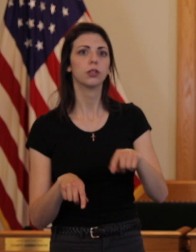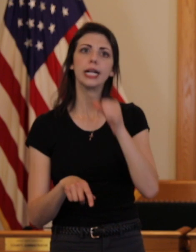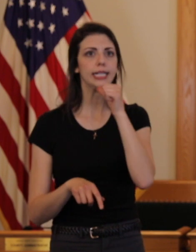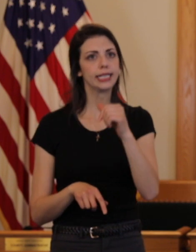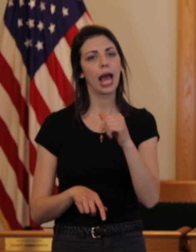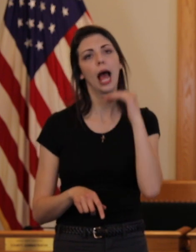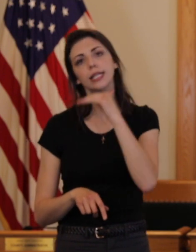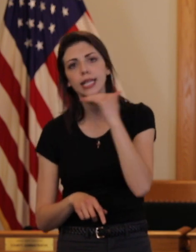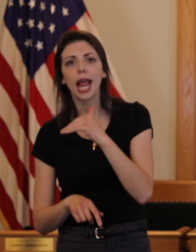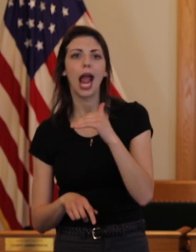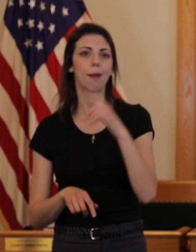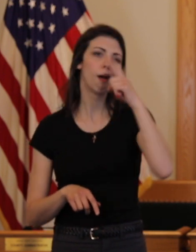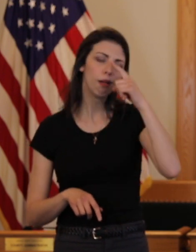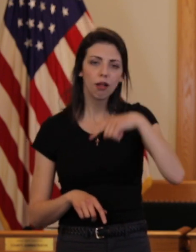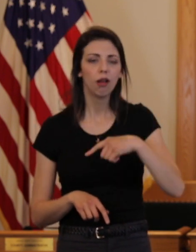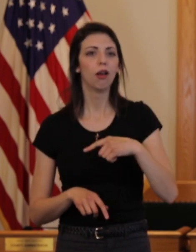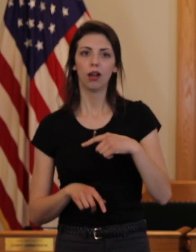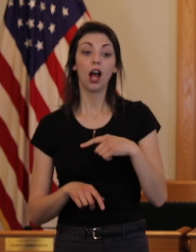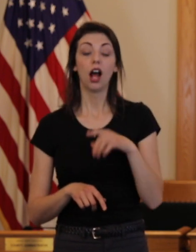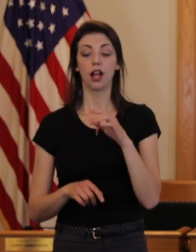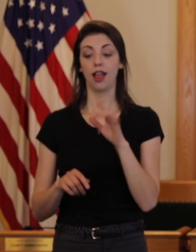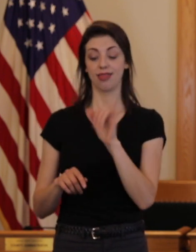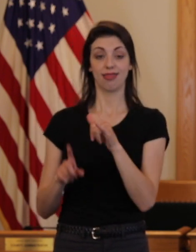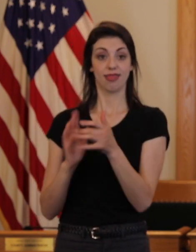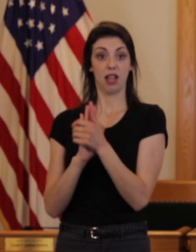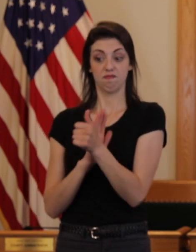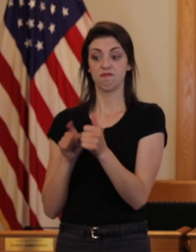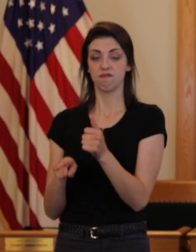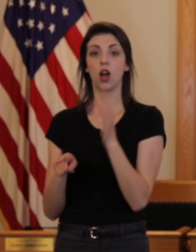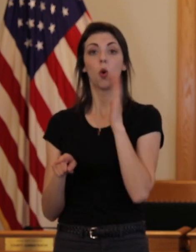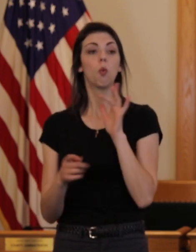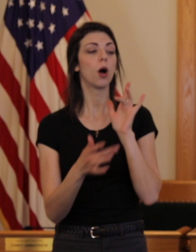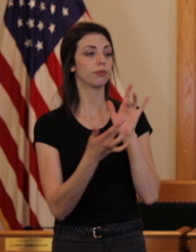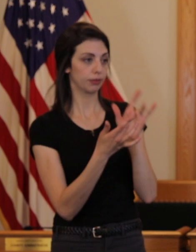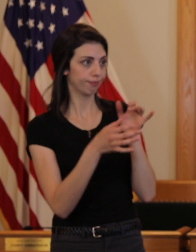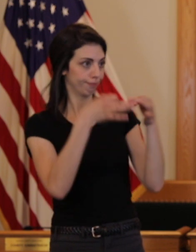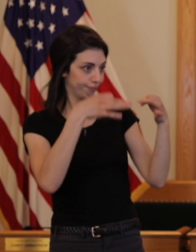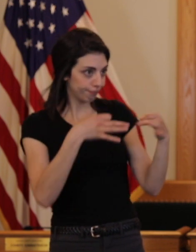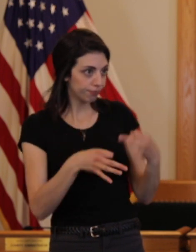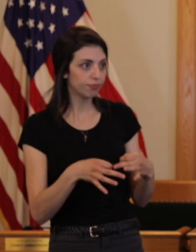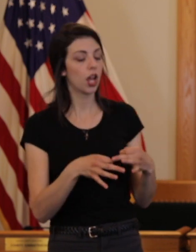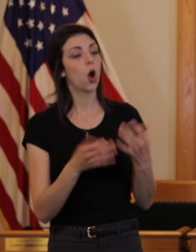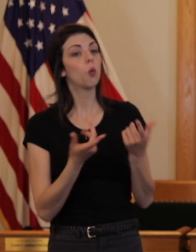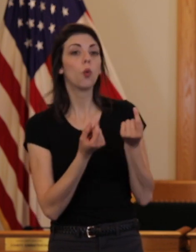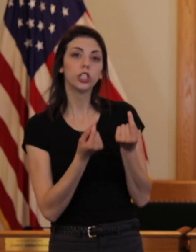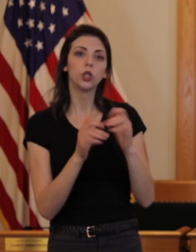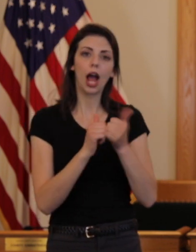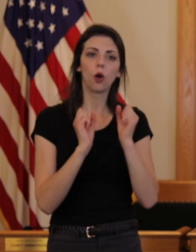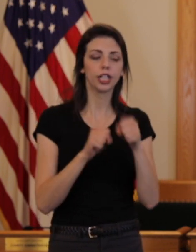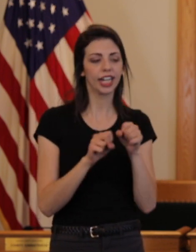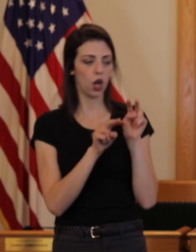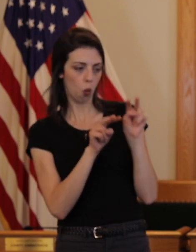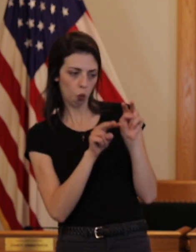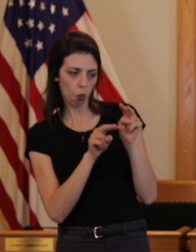or a fraudulent call. The contact tracer will notify you about the steps you need to take to monitor your health and